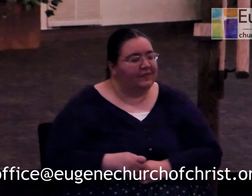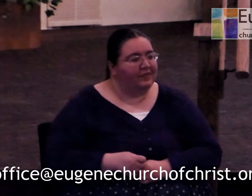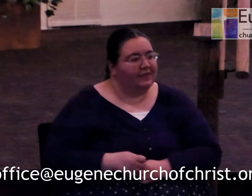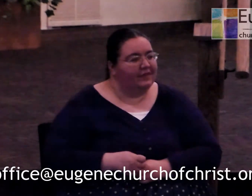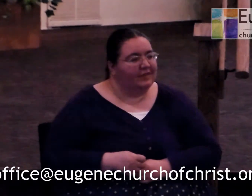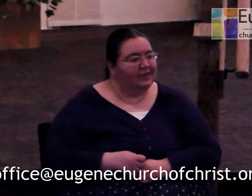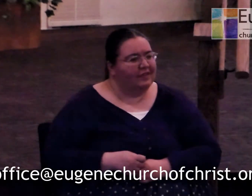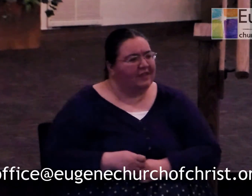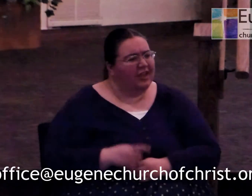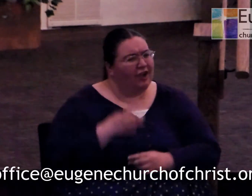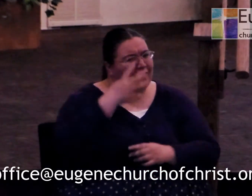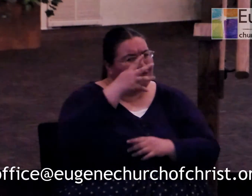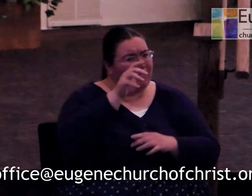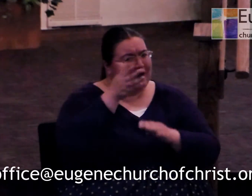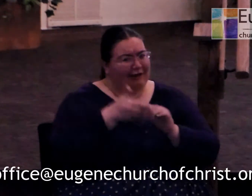4 out of 10 is pretty good.